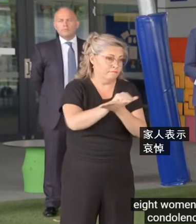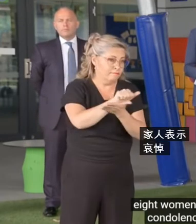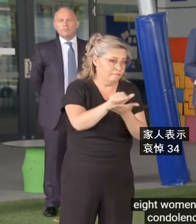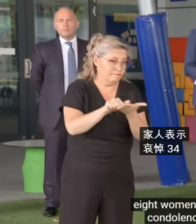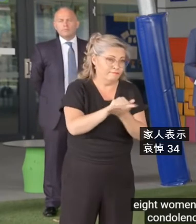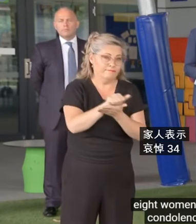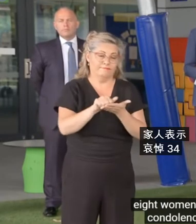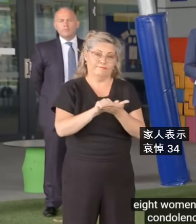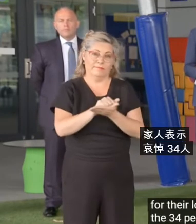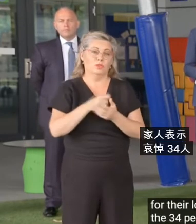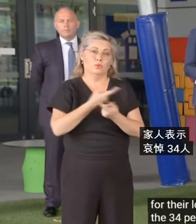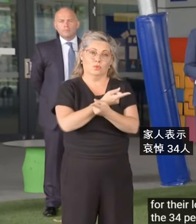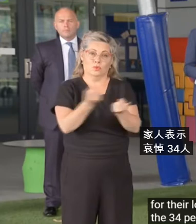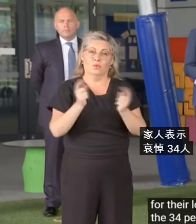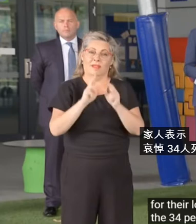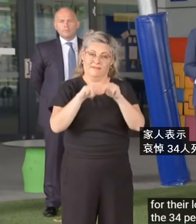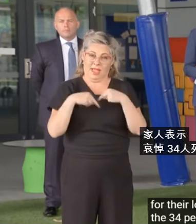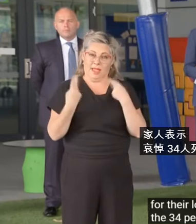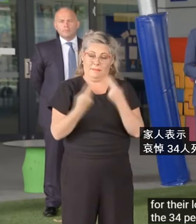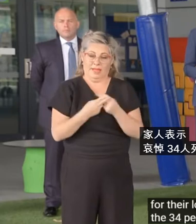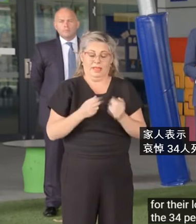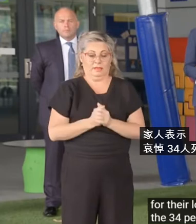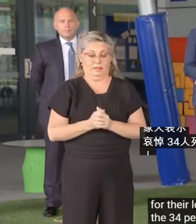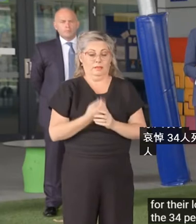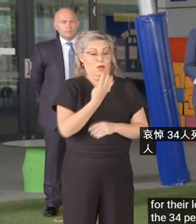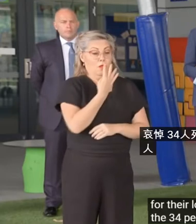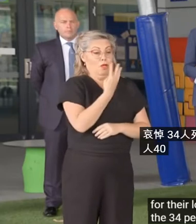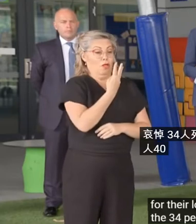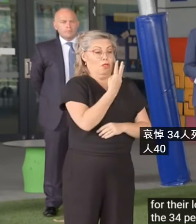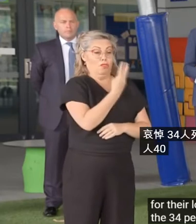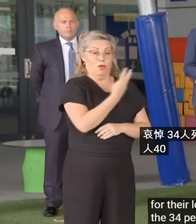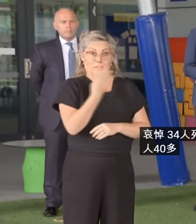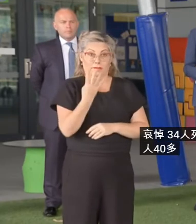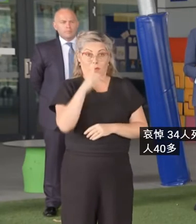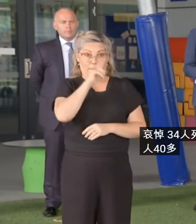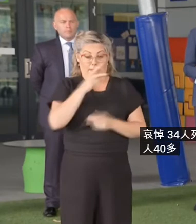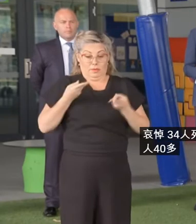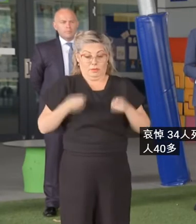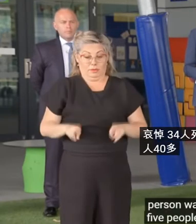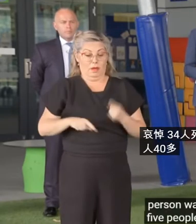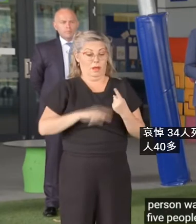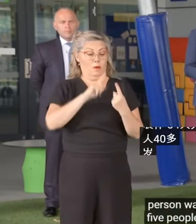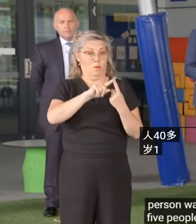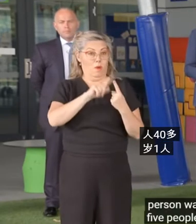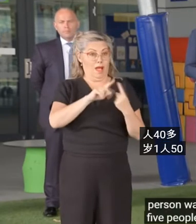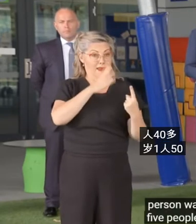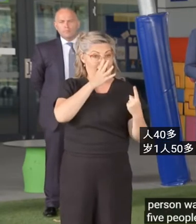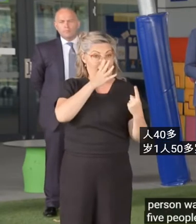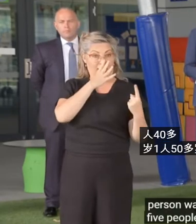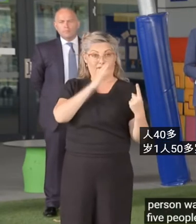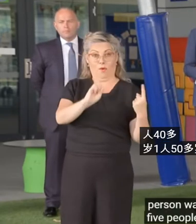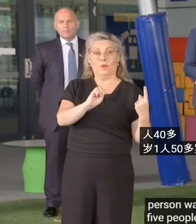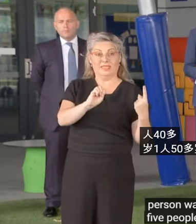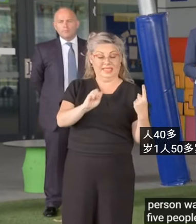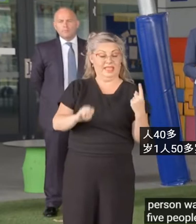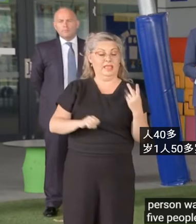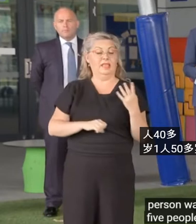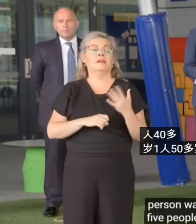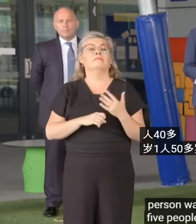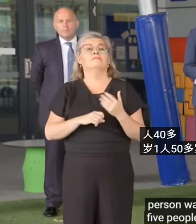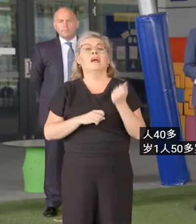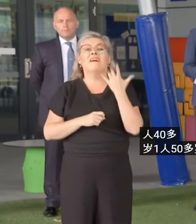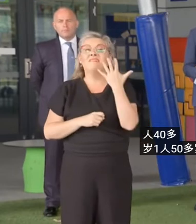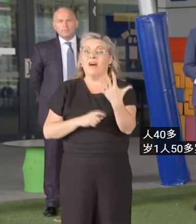Of the 34 people who died, 1 person was aged in their 40s, 5 people were aged in